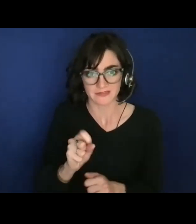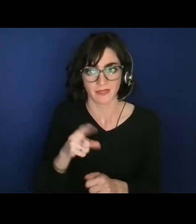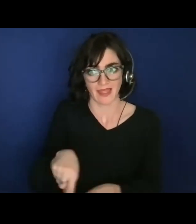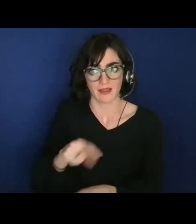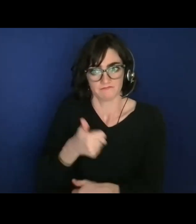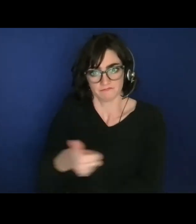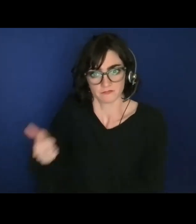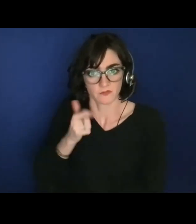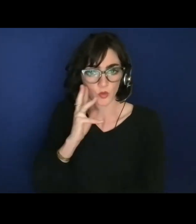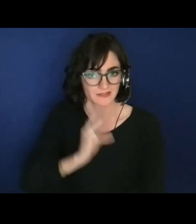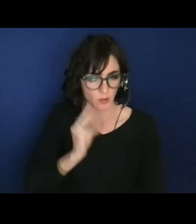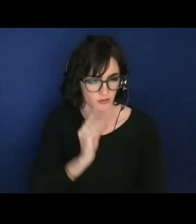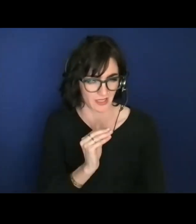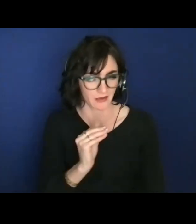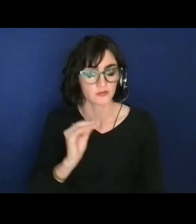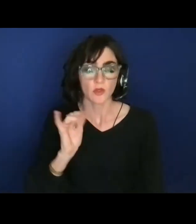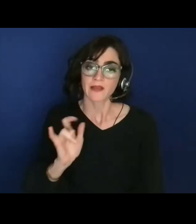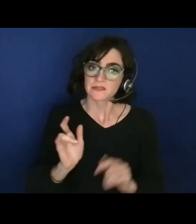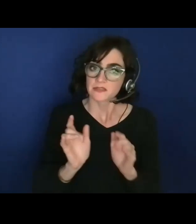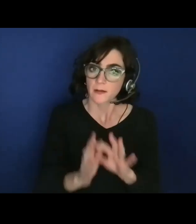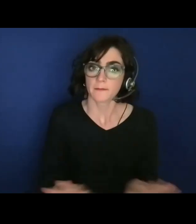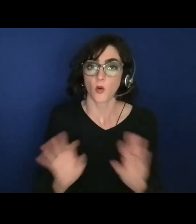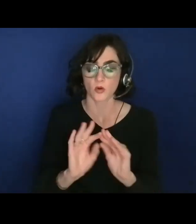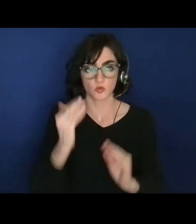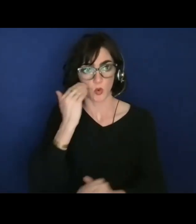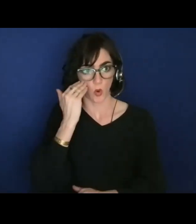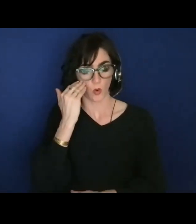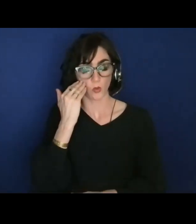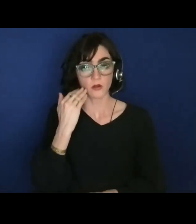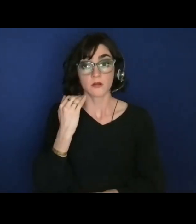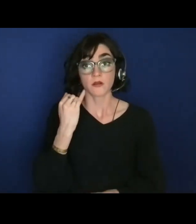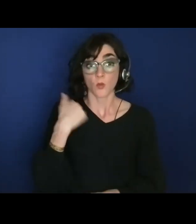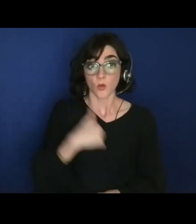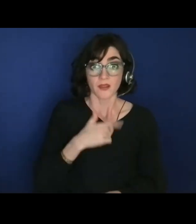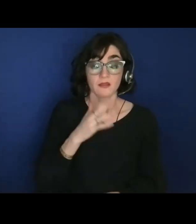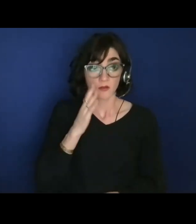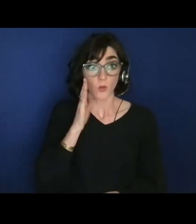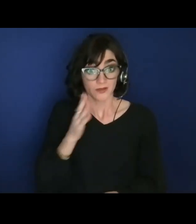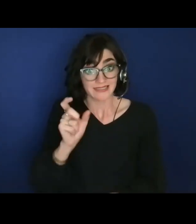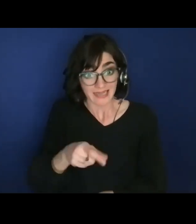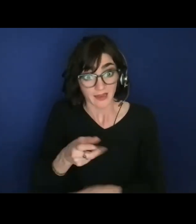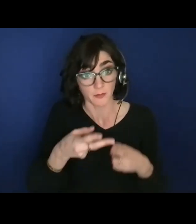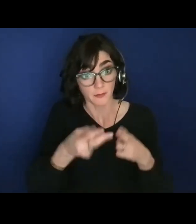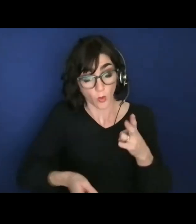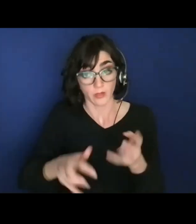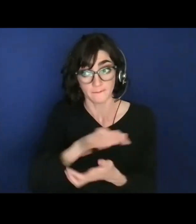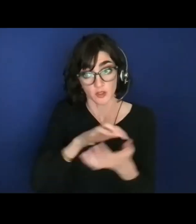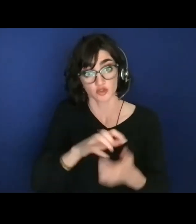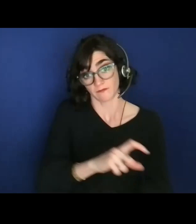that's kind of a pretty important situation where we would need a mixture of police and